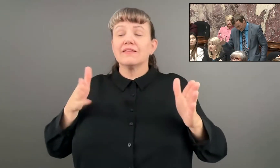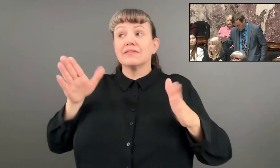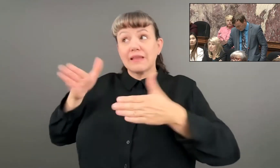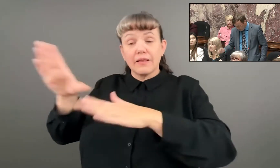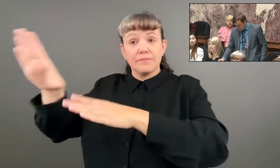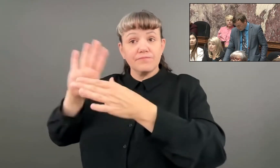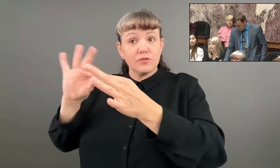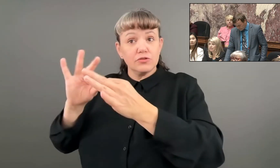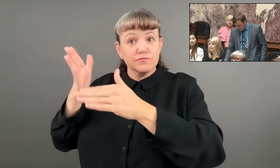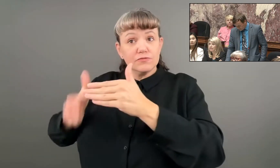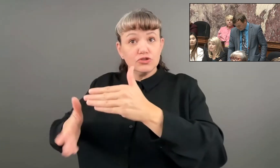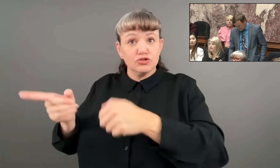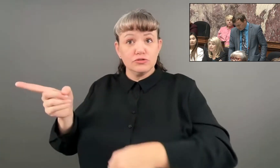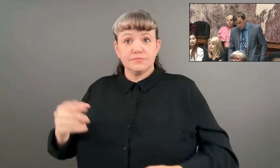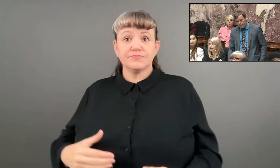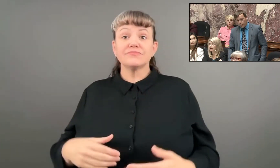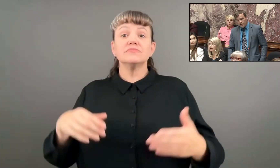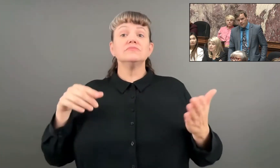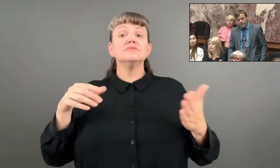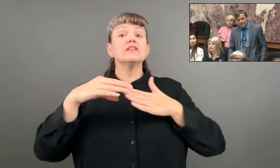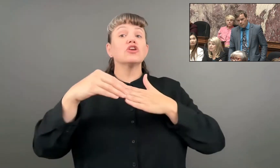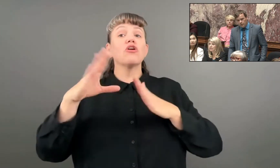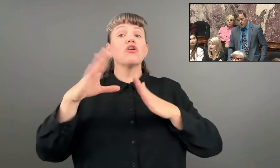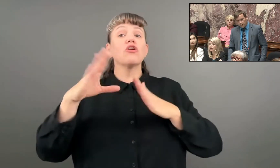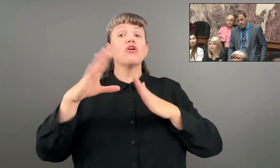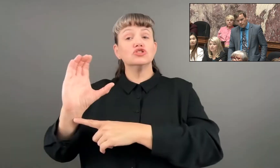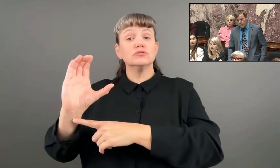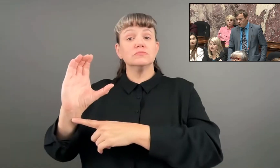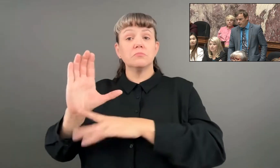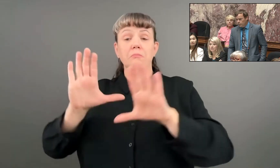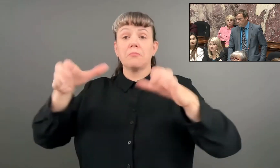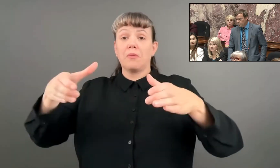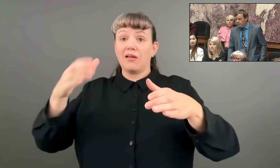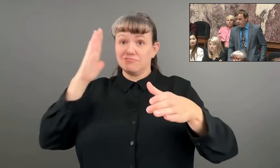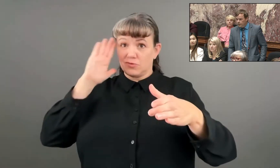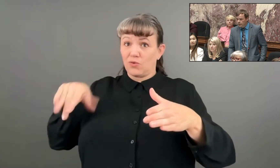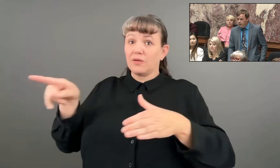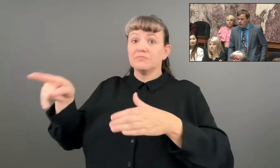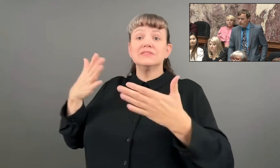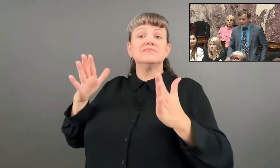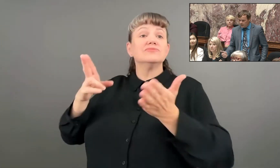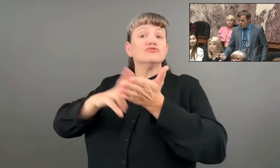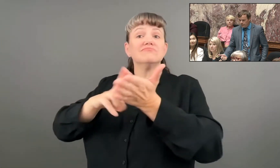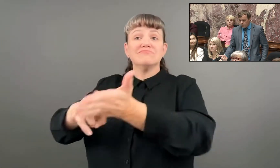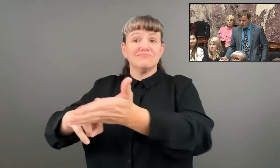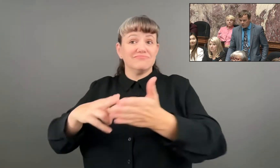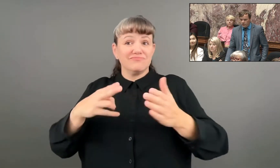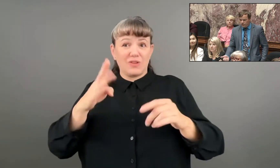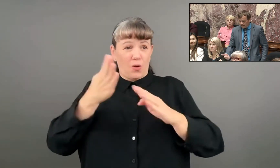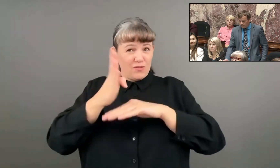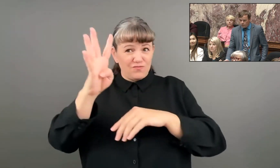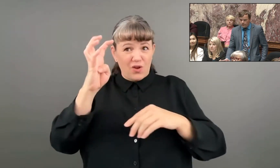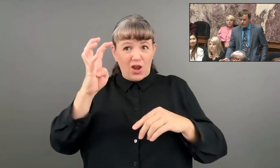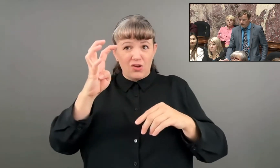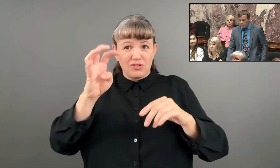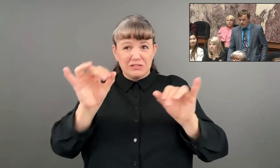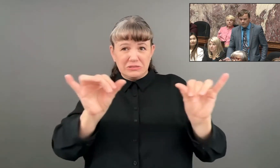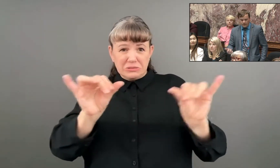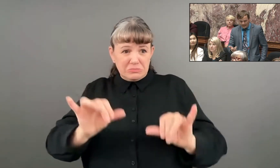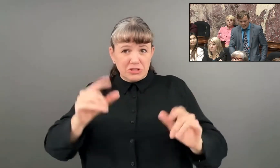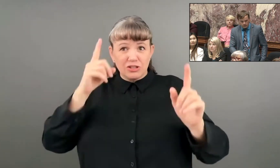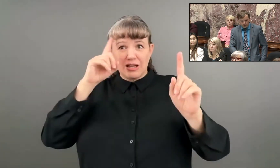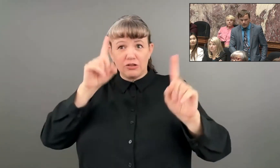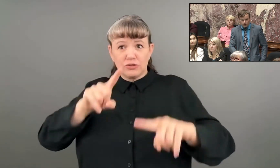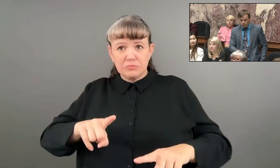work a little bit, because he actually signed over 400 similar agreements when he was the minister. Land use agreements, shared use